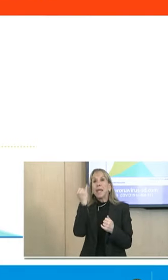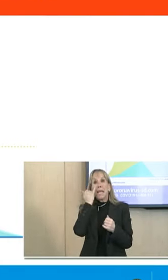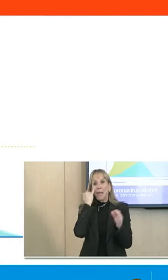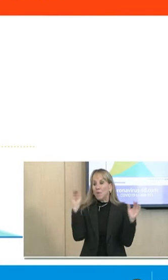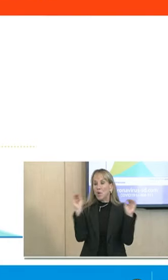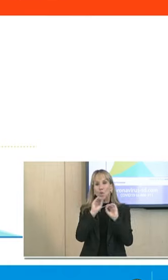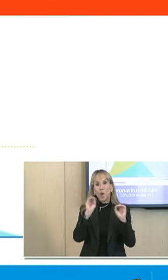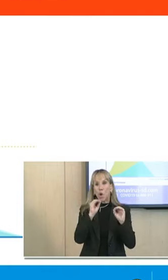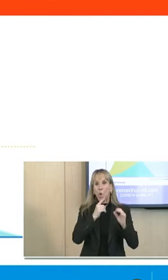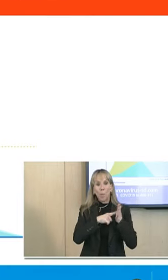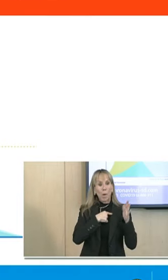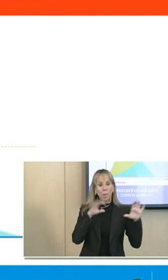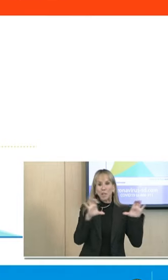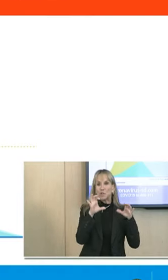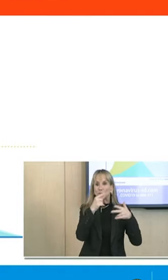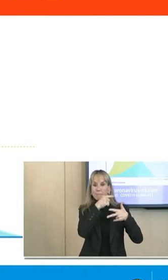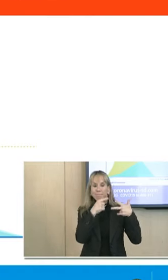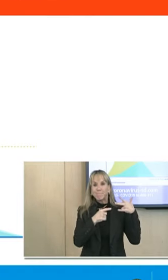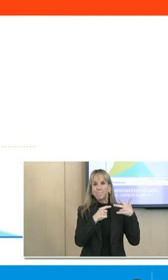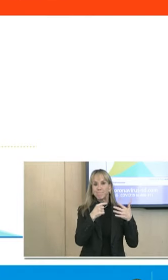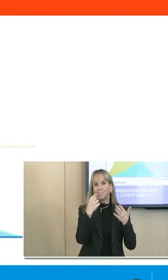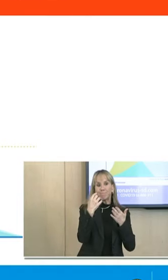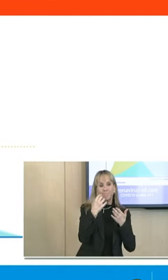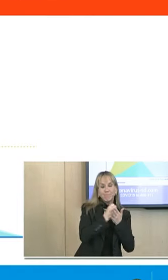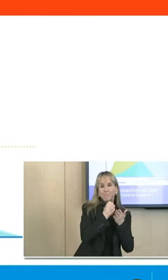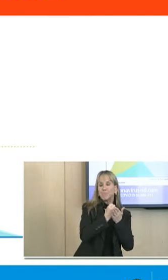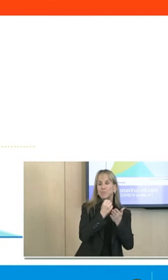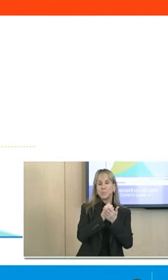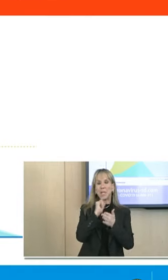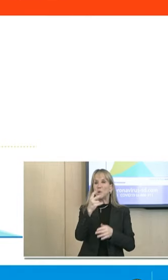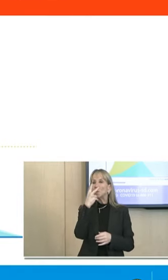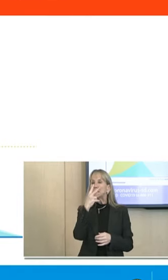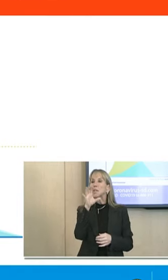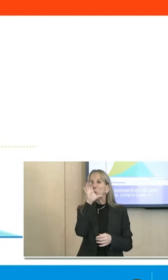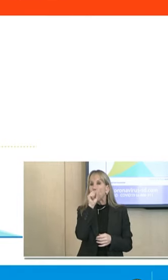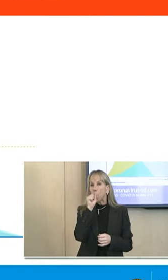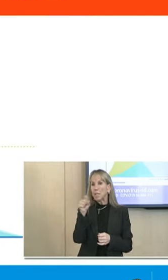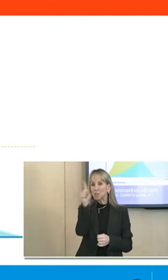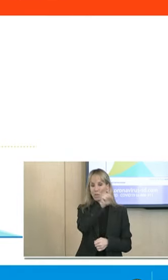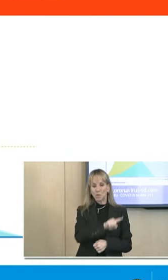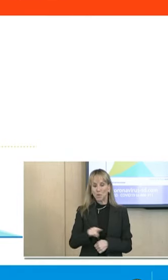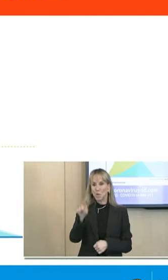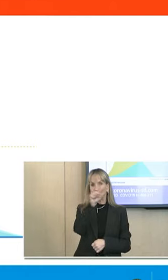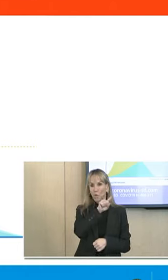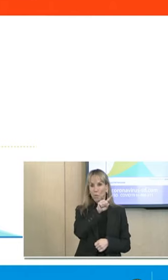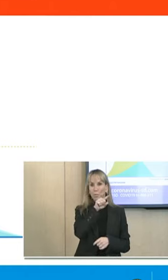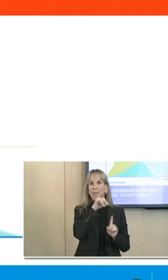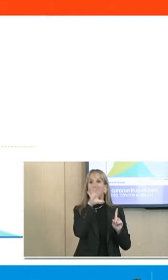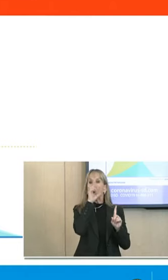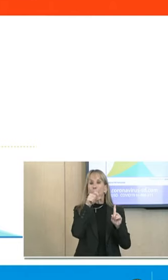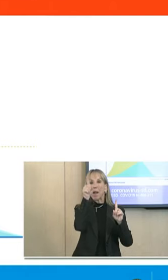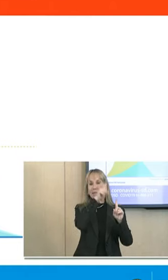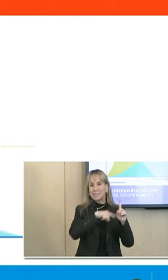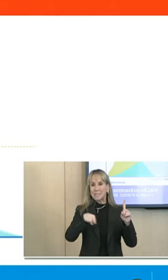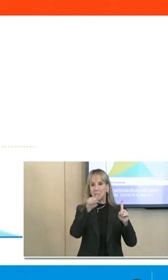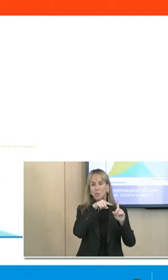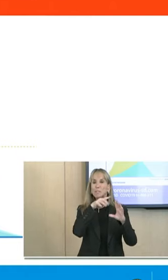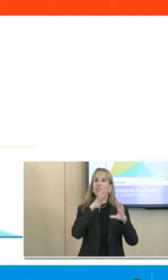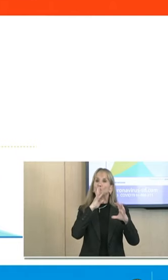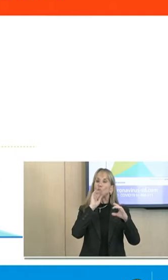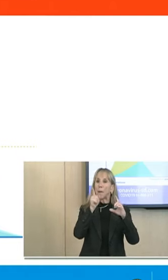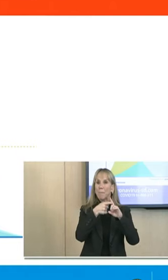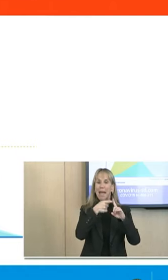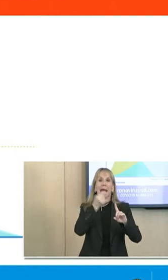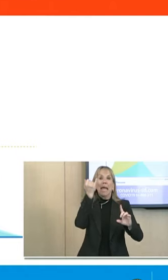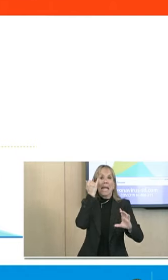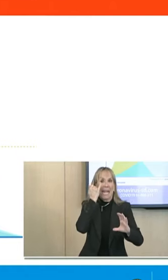the interventions, the orange shaded circle reflects the number of cases and disease burden that